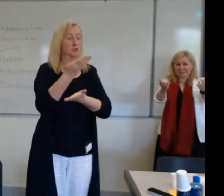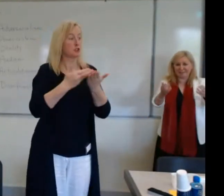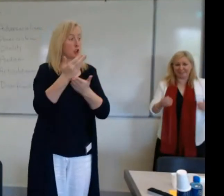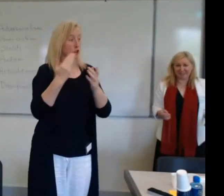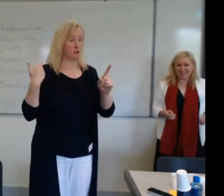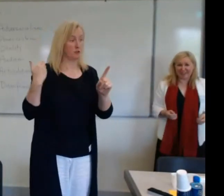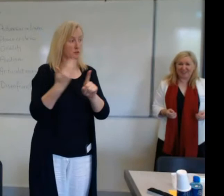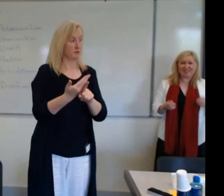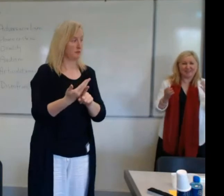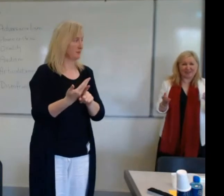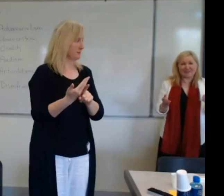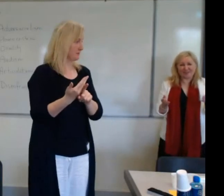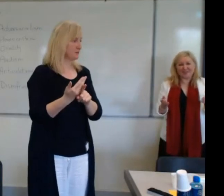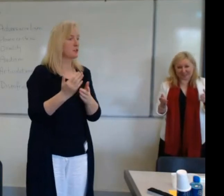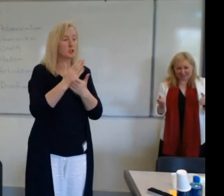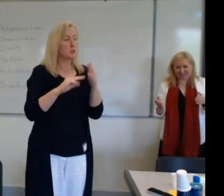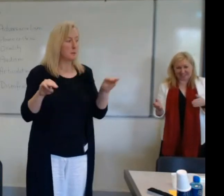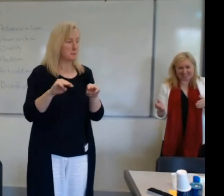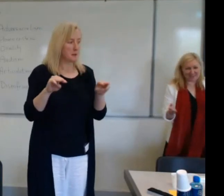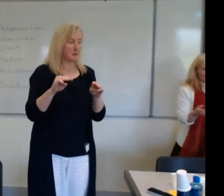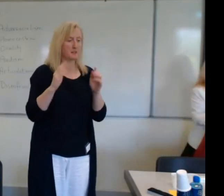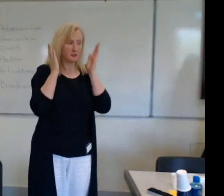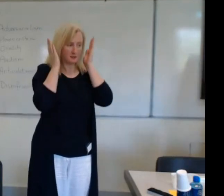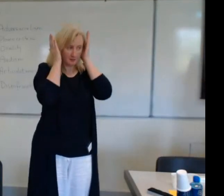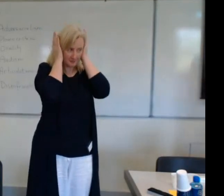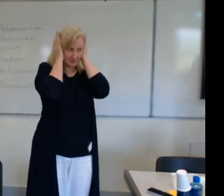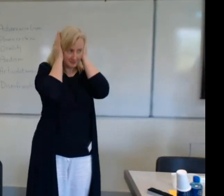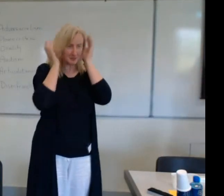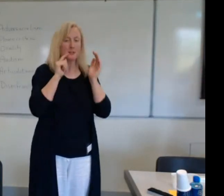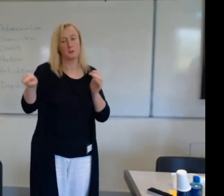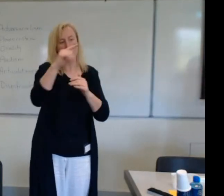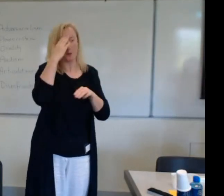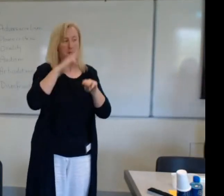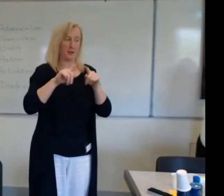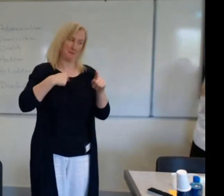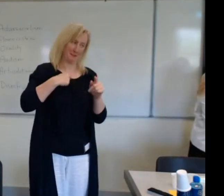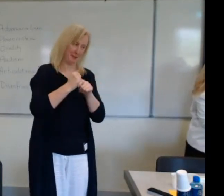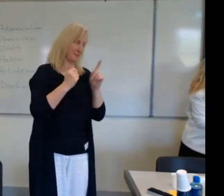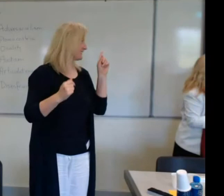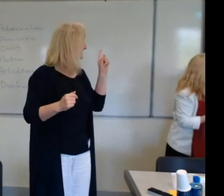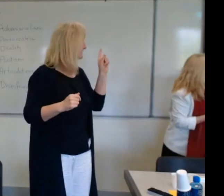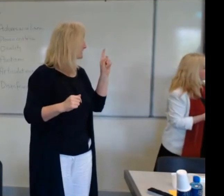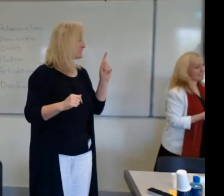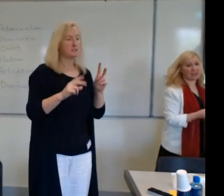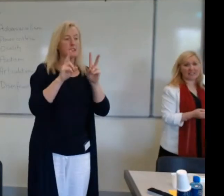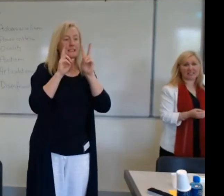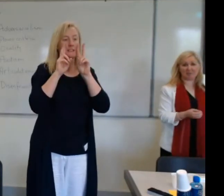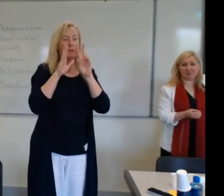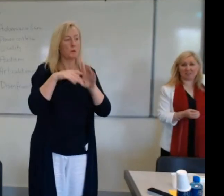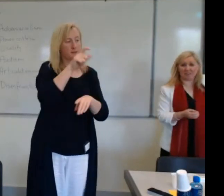sure some of the people in the room can close their ears now because you know more about this than I do. But interviews with suspects are highly time critical. So